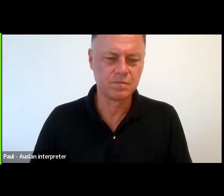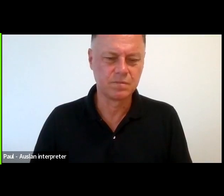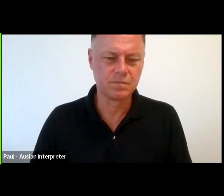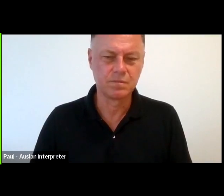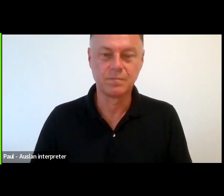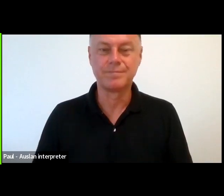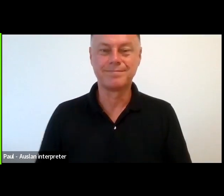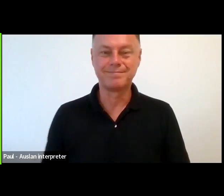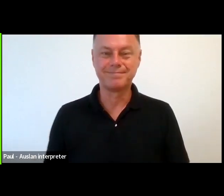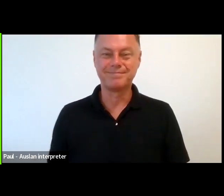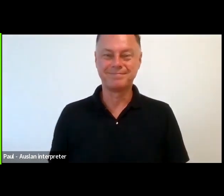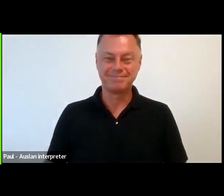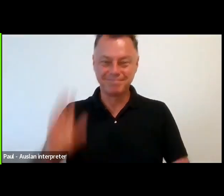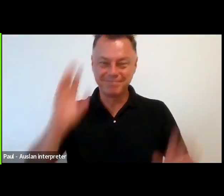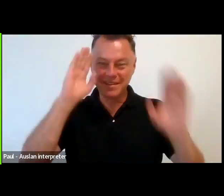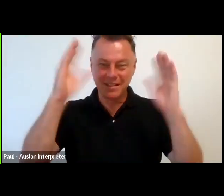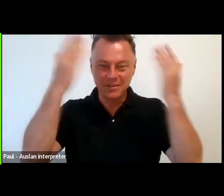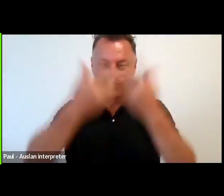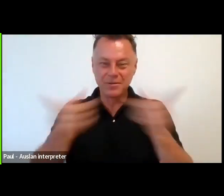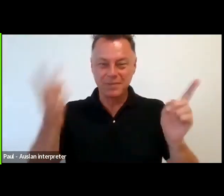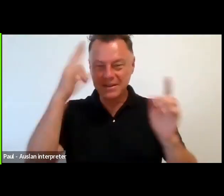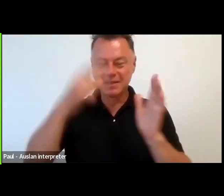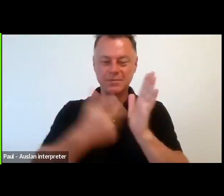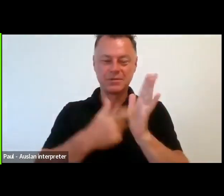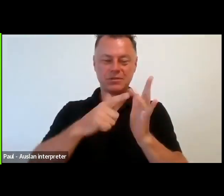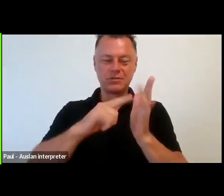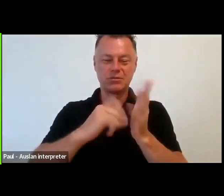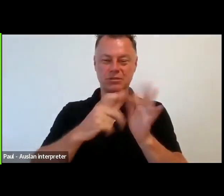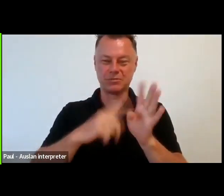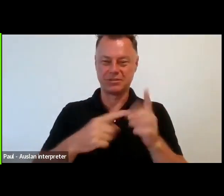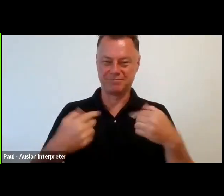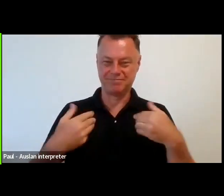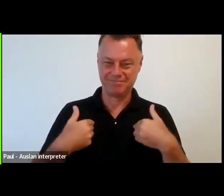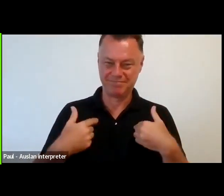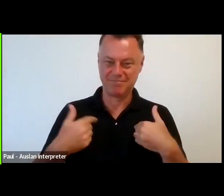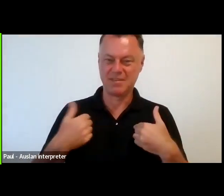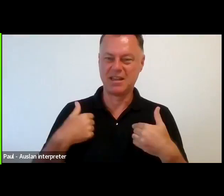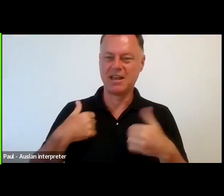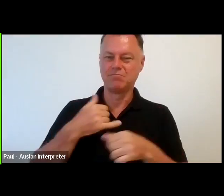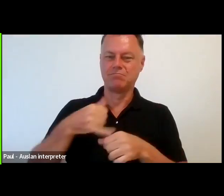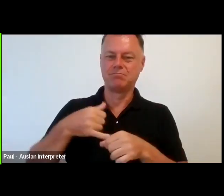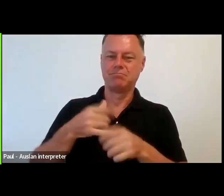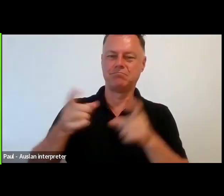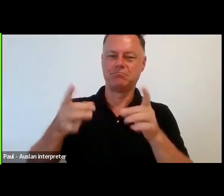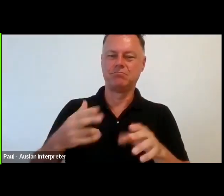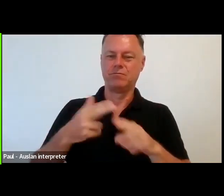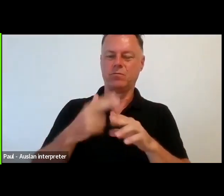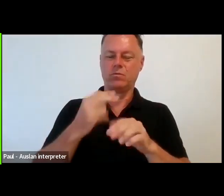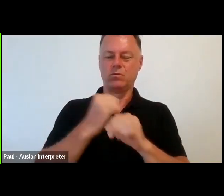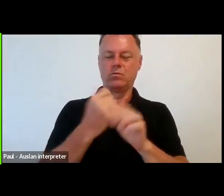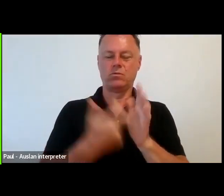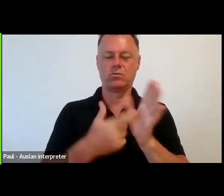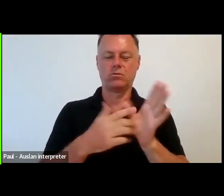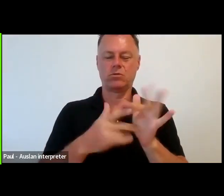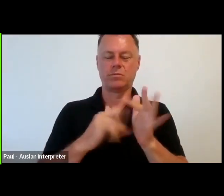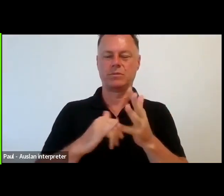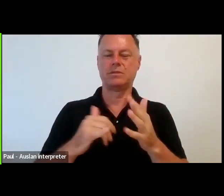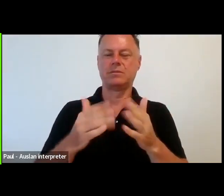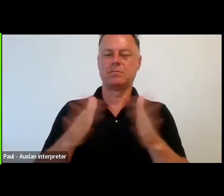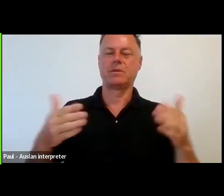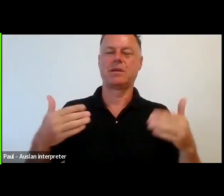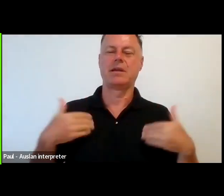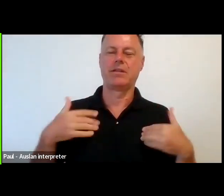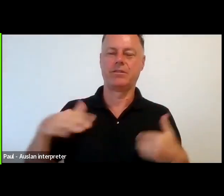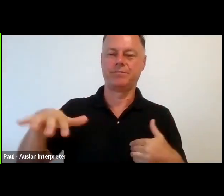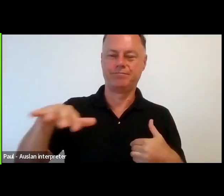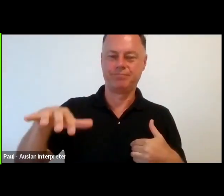Good evening, everybody. My name is Rosemary Aldrich. I'm the Medical Director of the Grampians Public Health Unit, and I'd like to